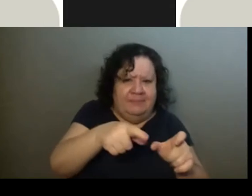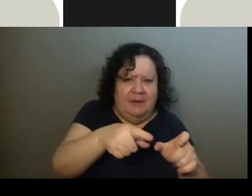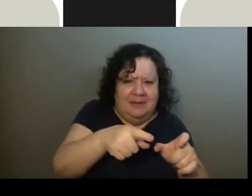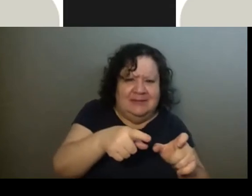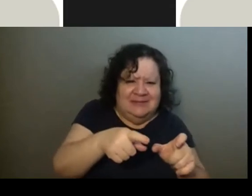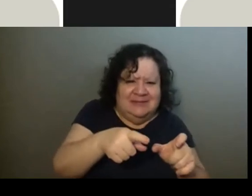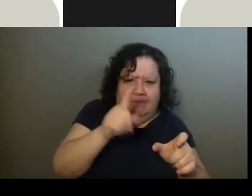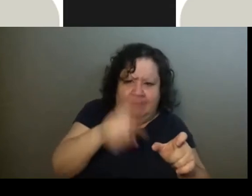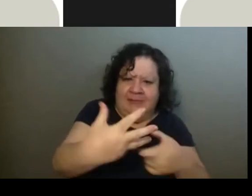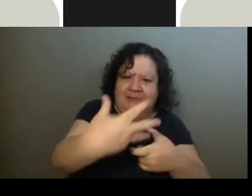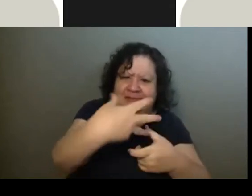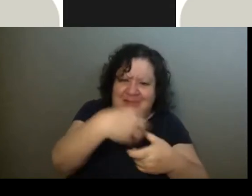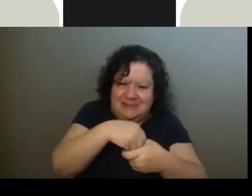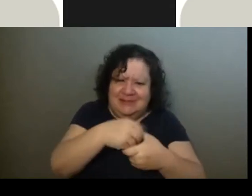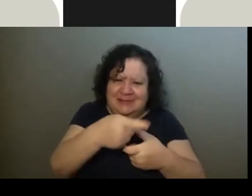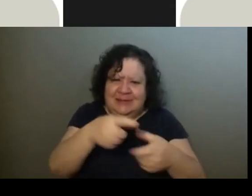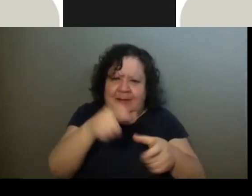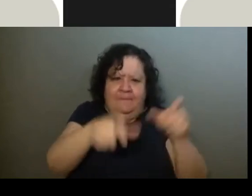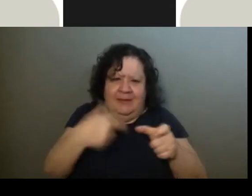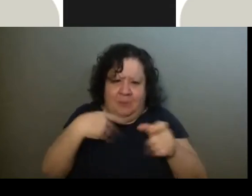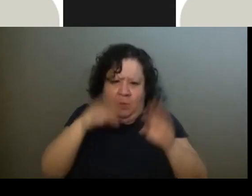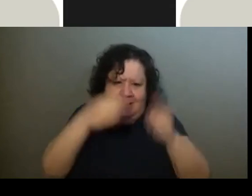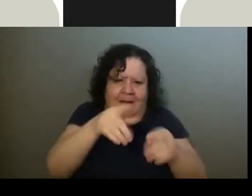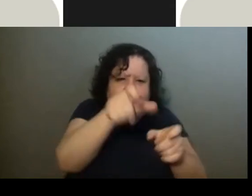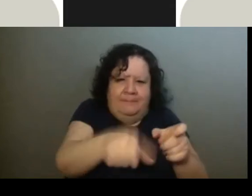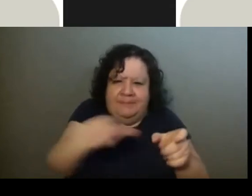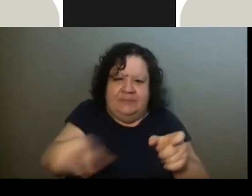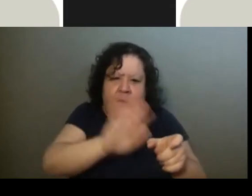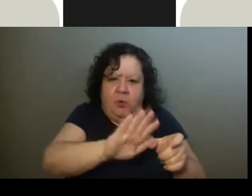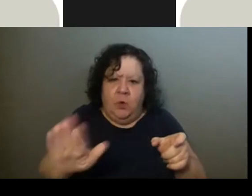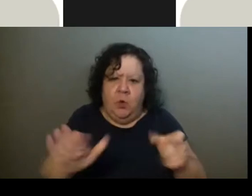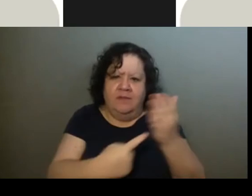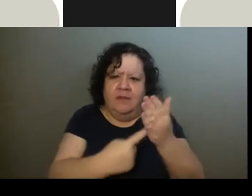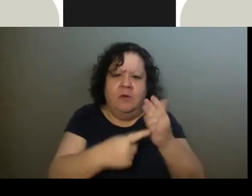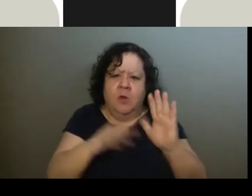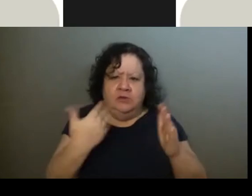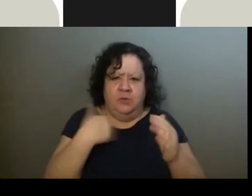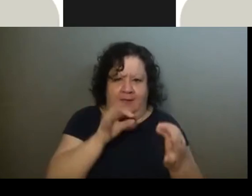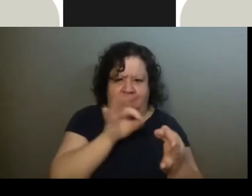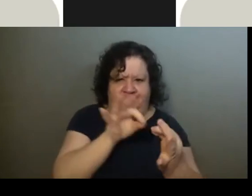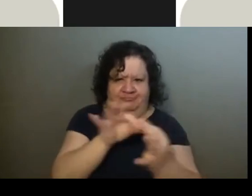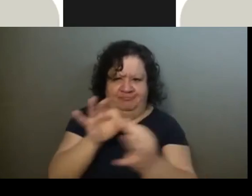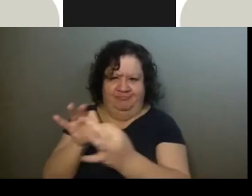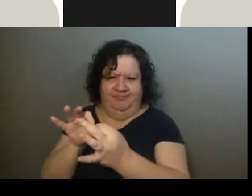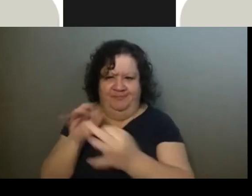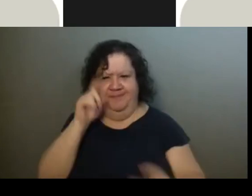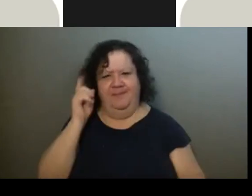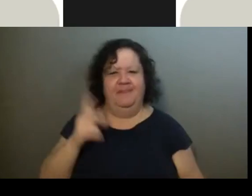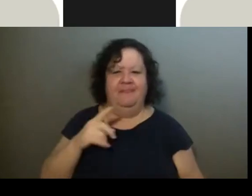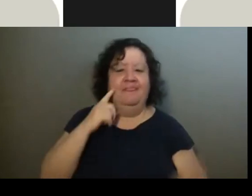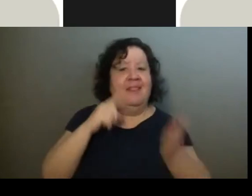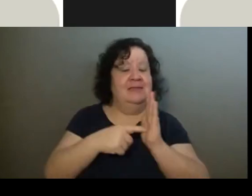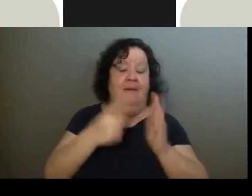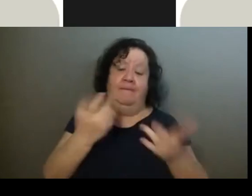recognition that works on a basic phone, and it can be a really useful way for people with visual impairments to receive emergency